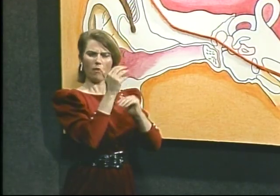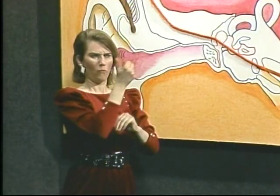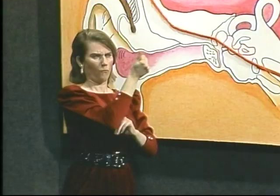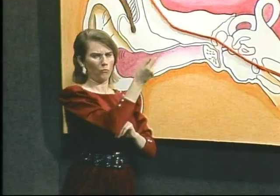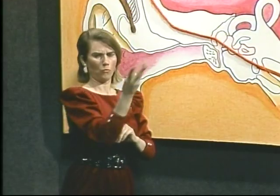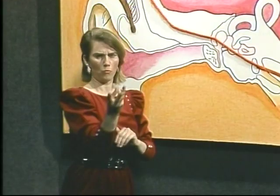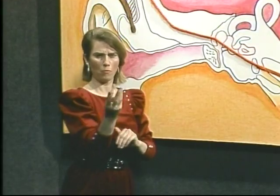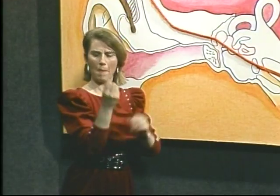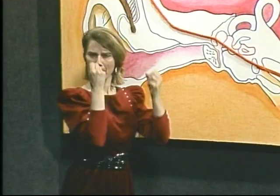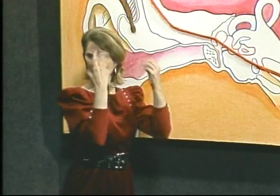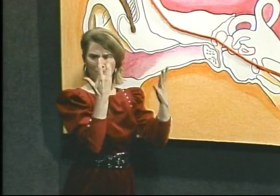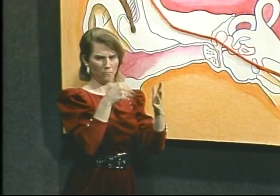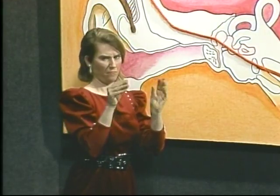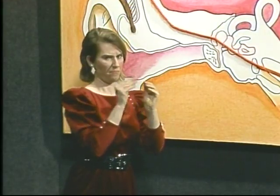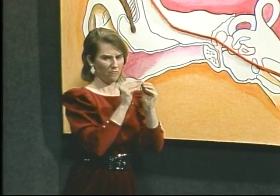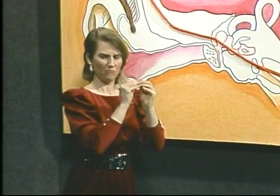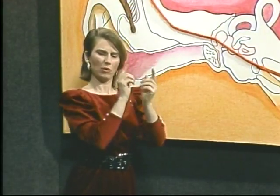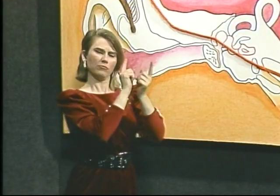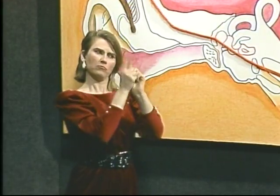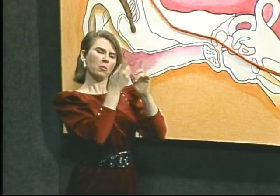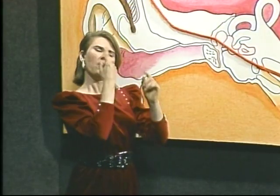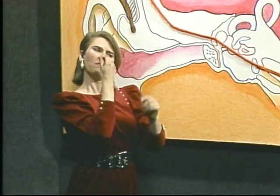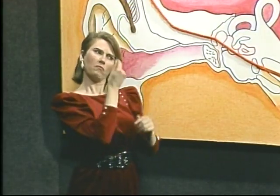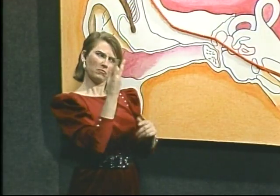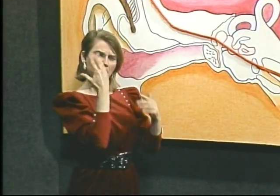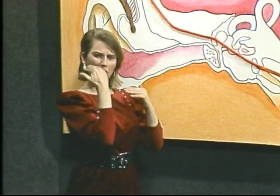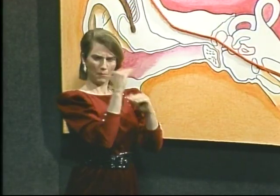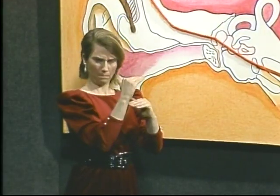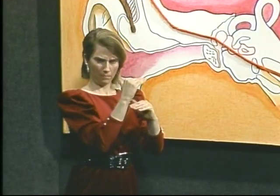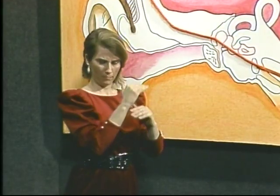artificial shades. That would be the same with the sound frequencies.